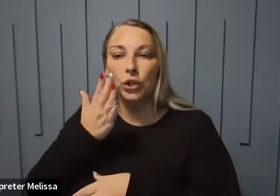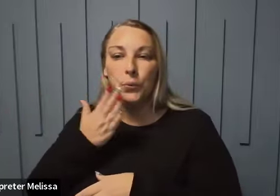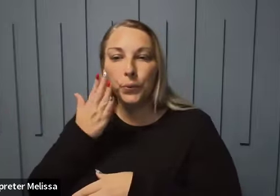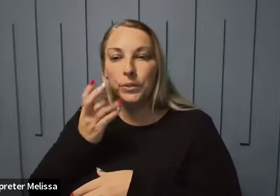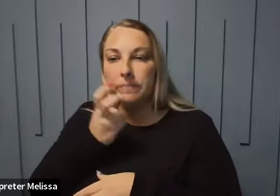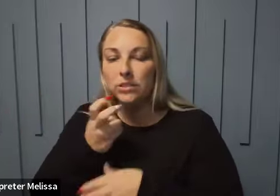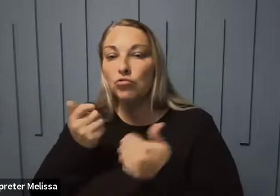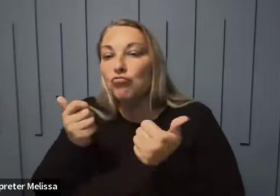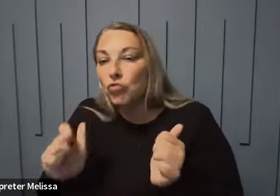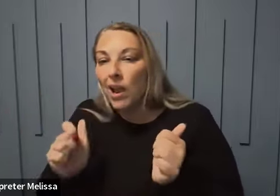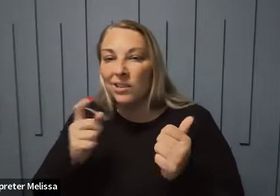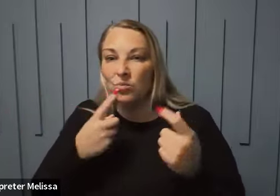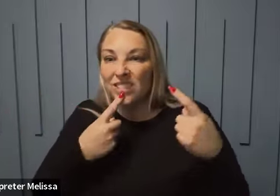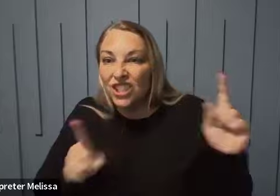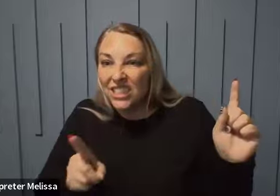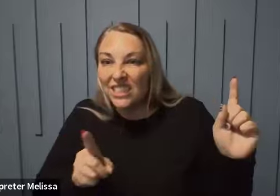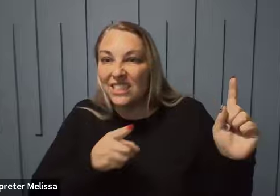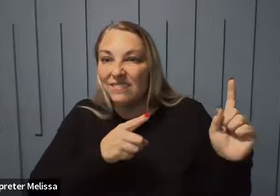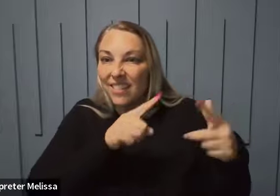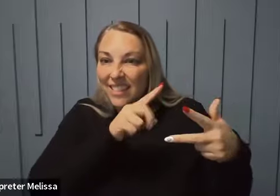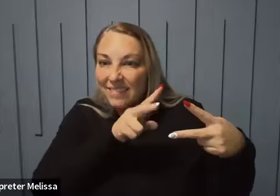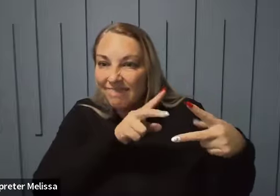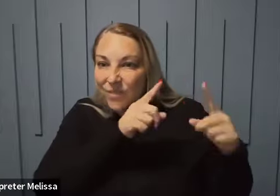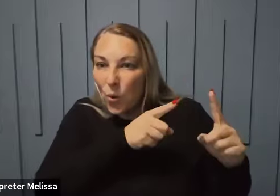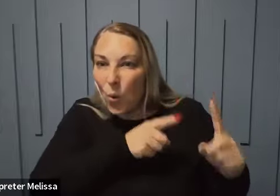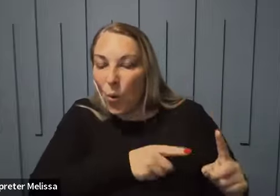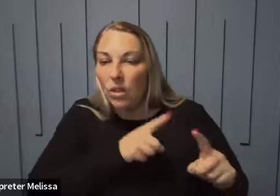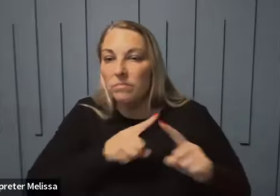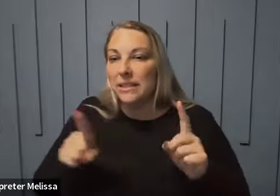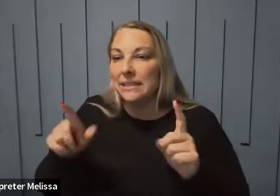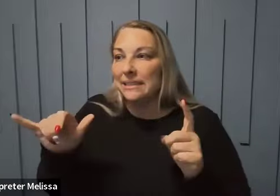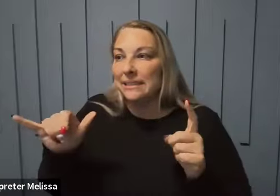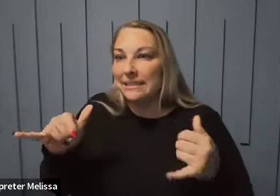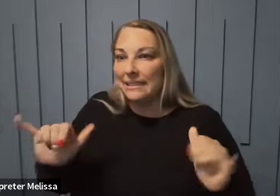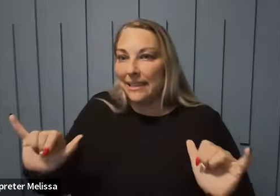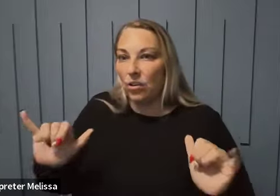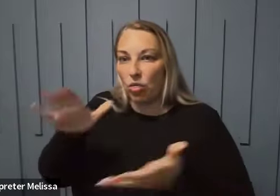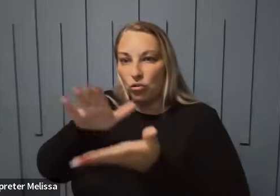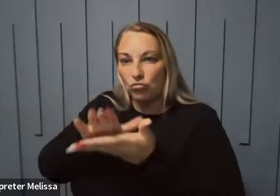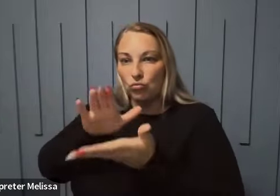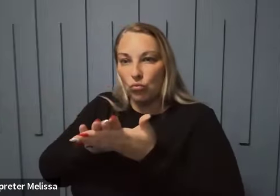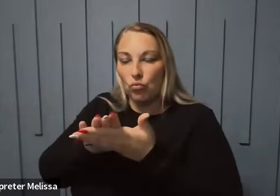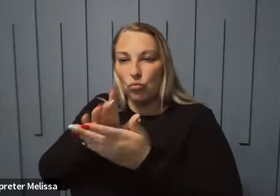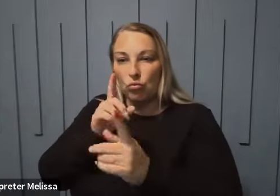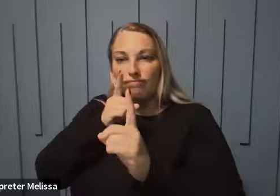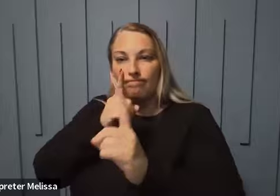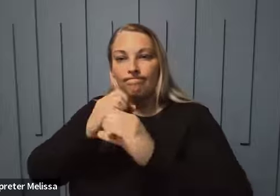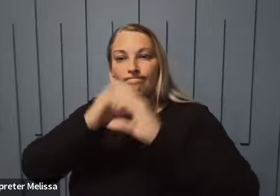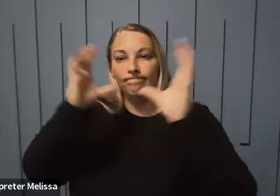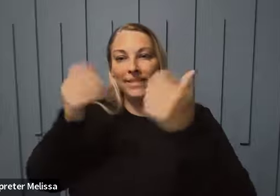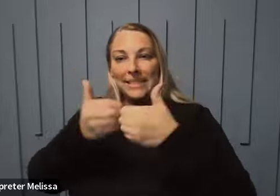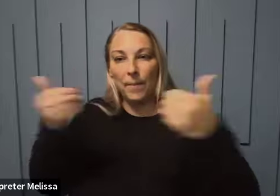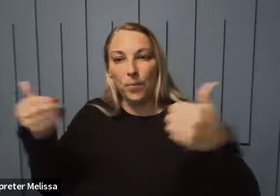goals that were recommended, but still maintain our school's philosophy of separating the languages. So essentially, our reading consultant was saying,